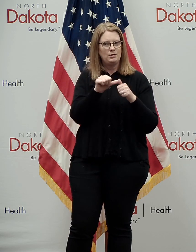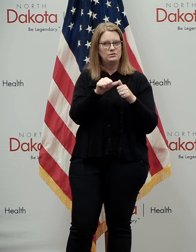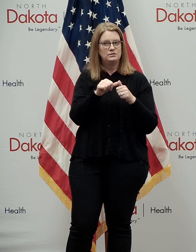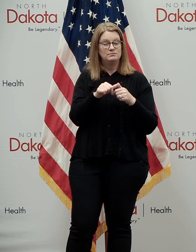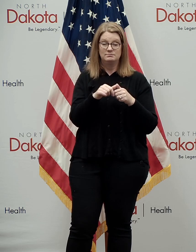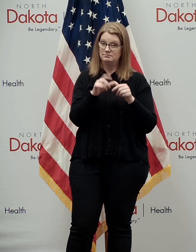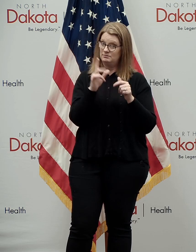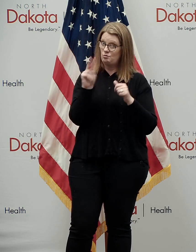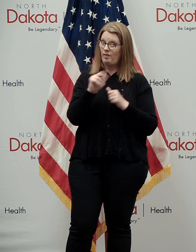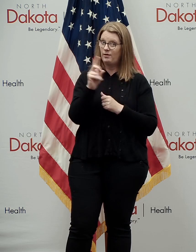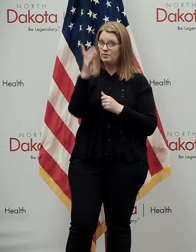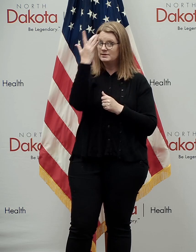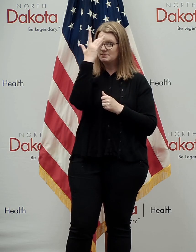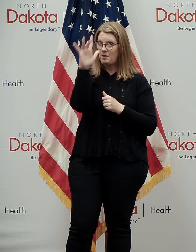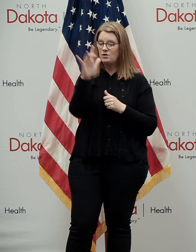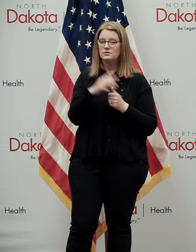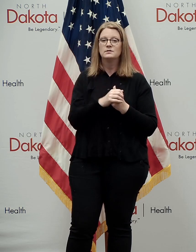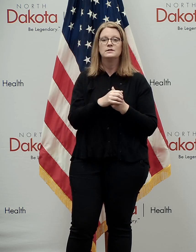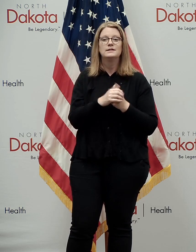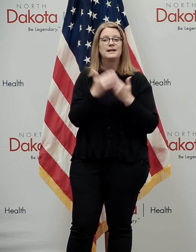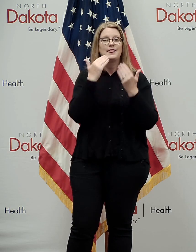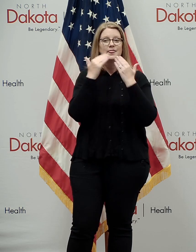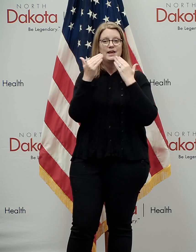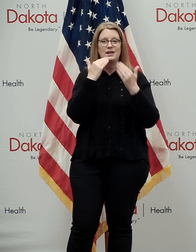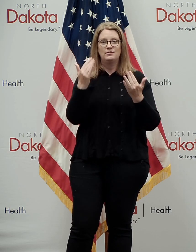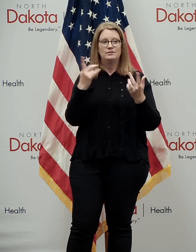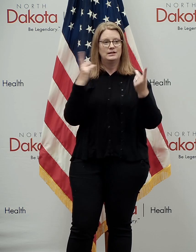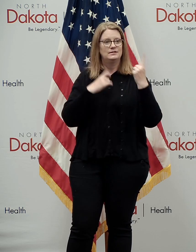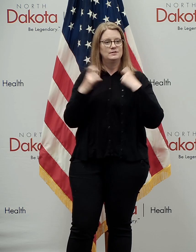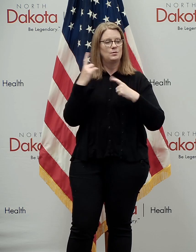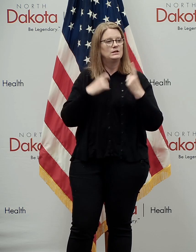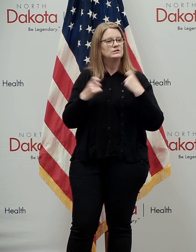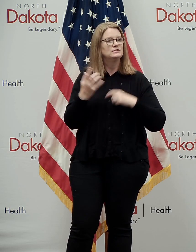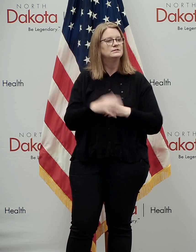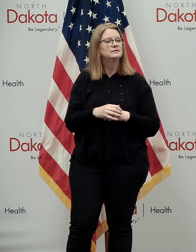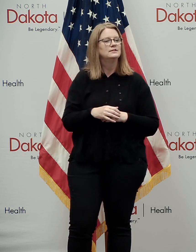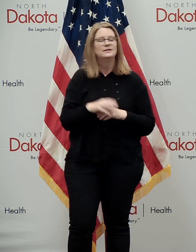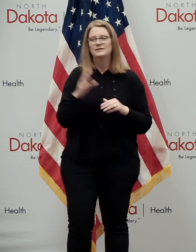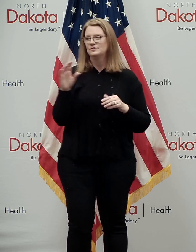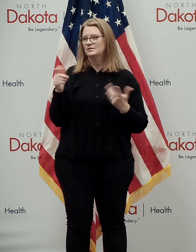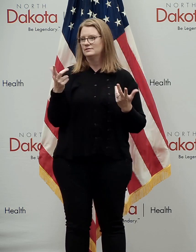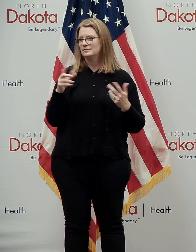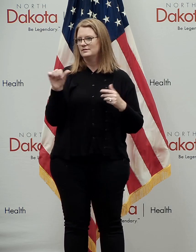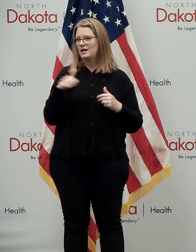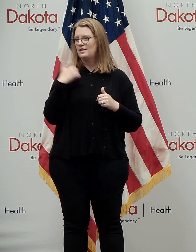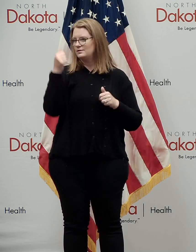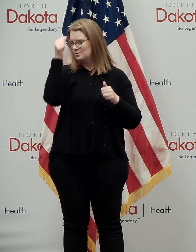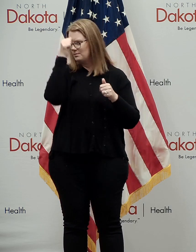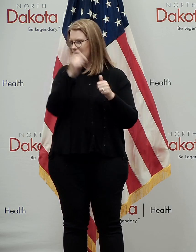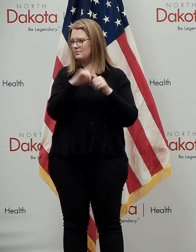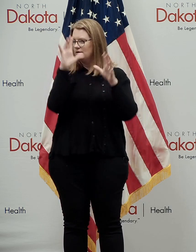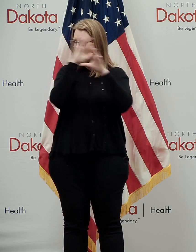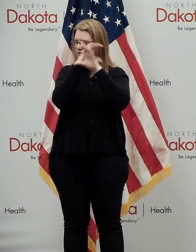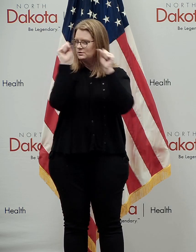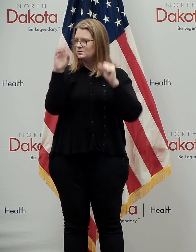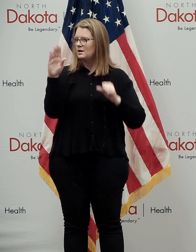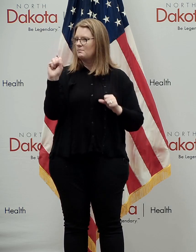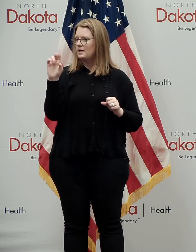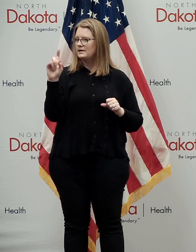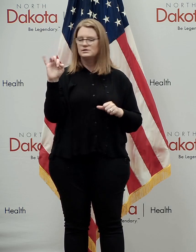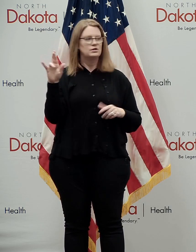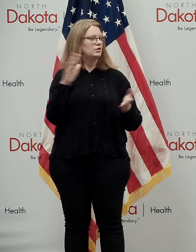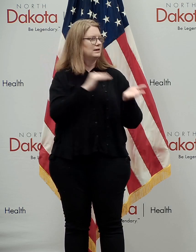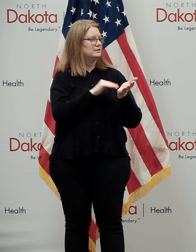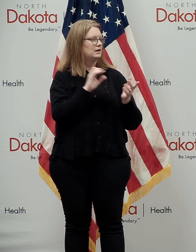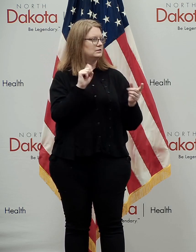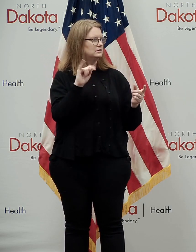keep being North Dakota smart. Thank you all, and now we'll stand for questions, and for others to remember, we've got Superintendent Baesler and Dr. Stahl